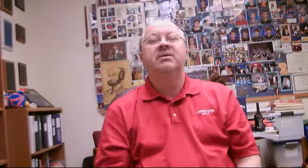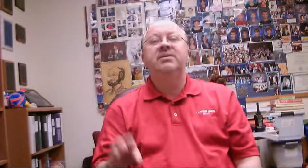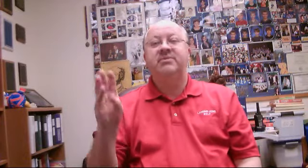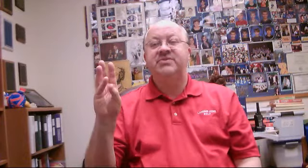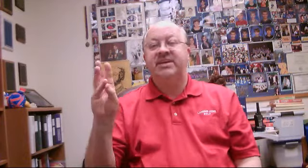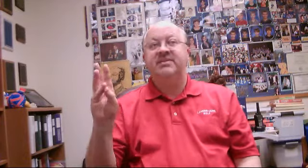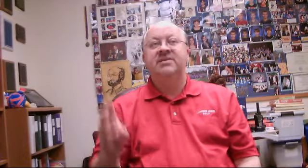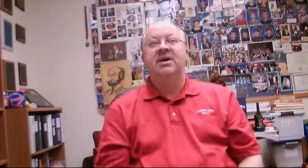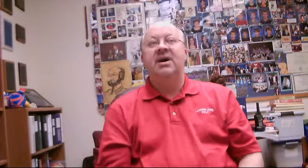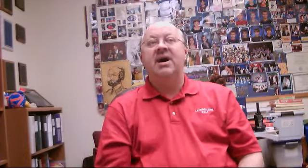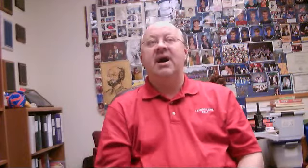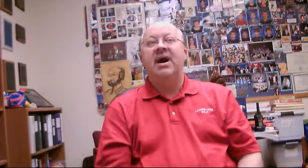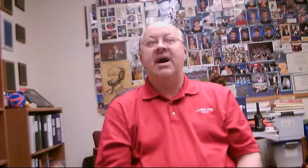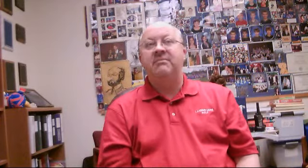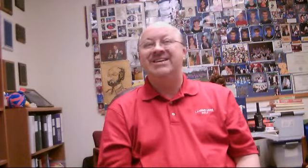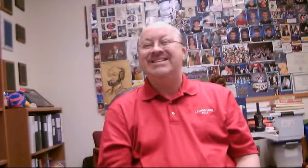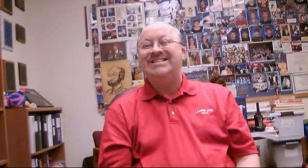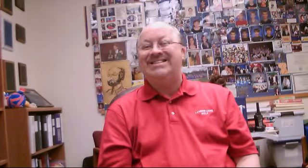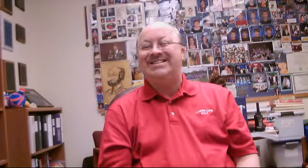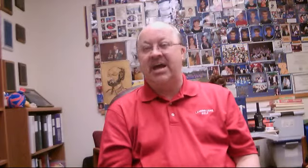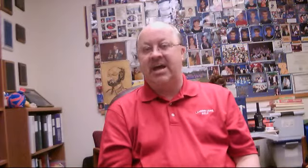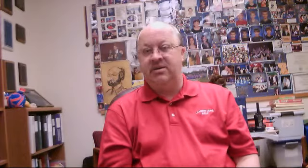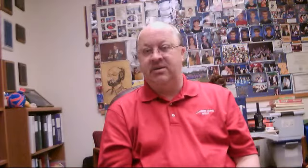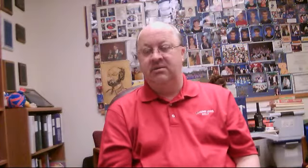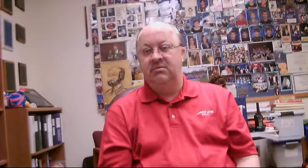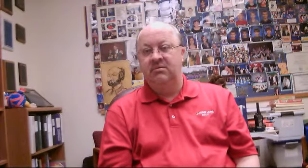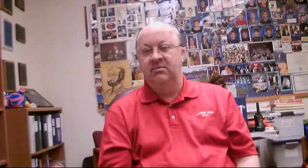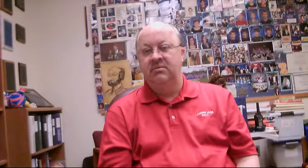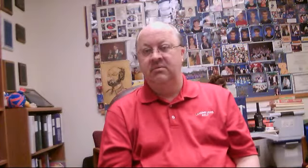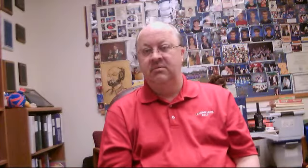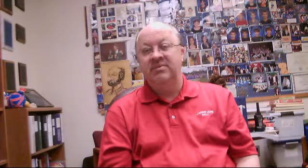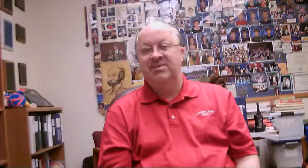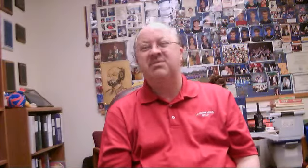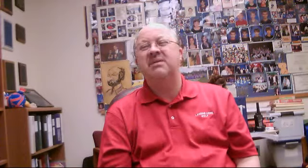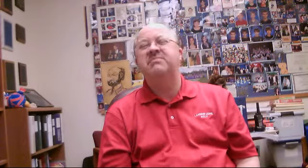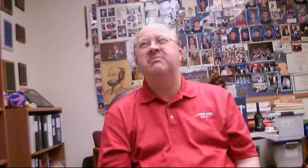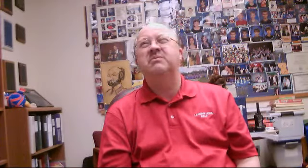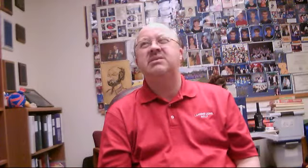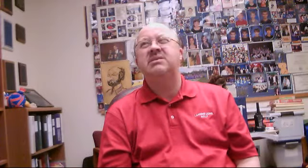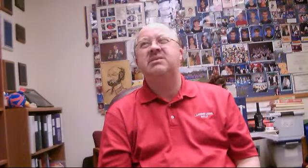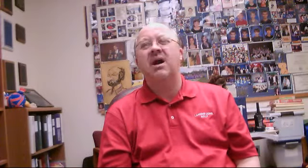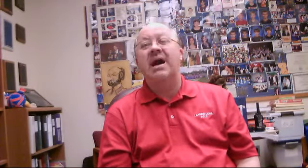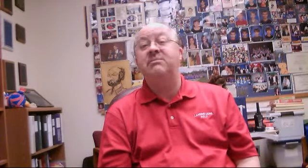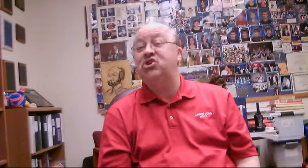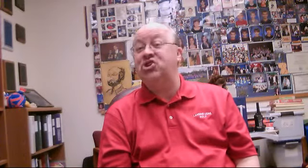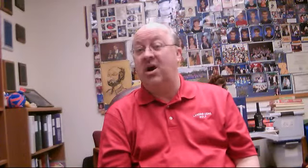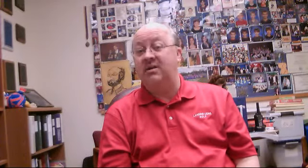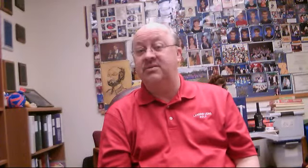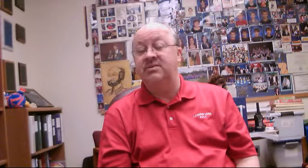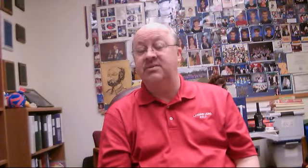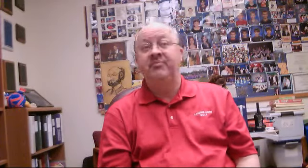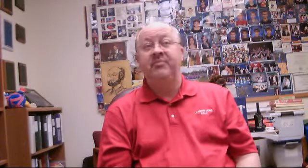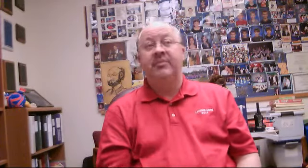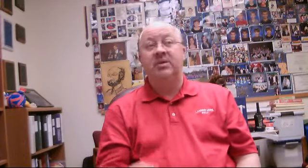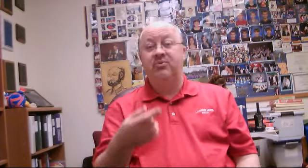number 6, I'm stunned. Sometimes people will say, I'm shocked. You point